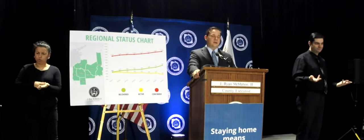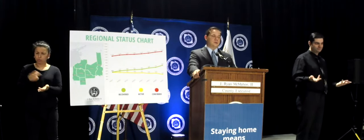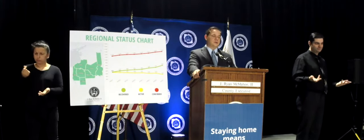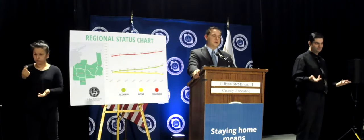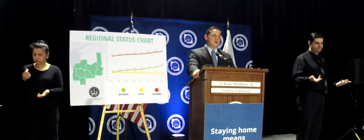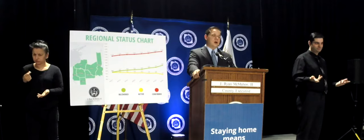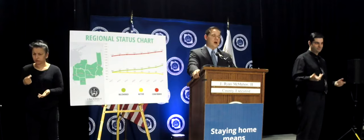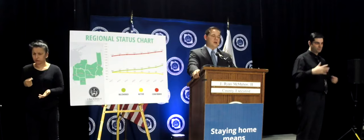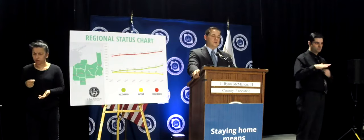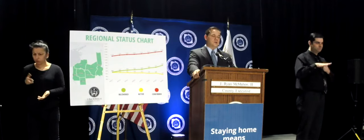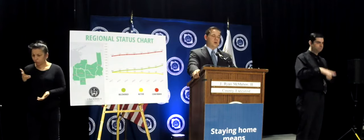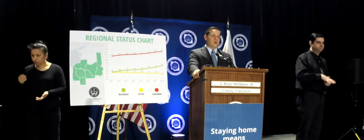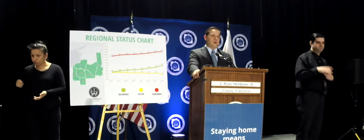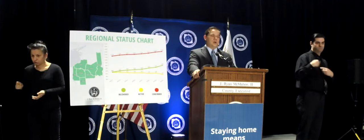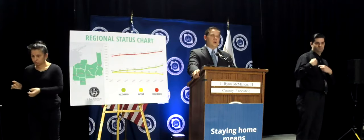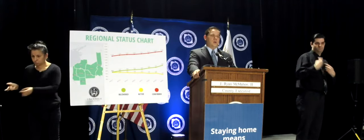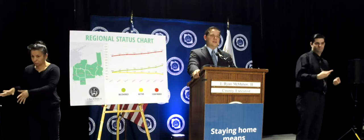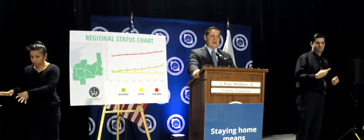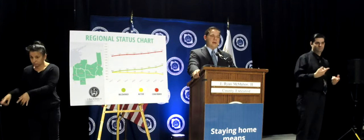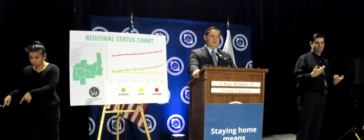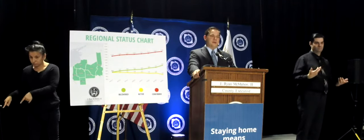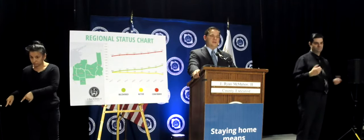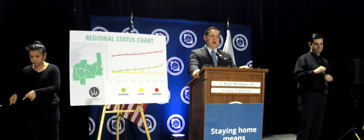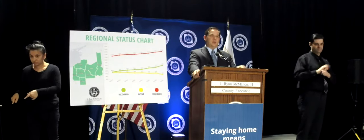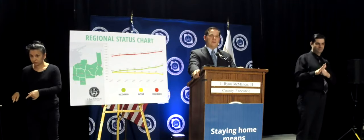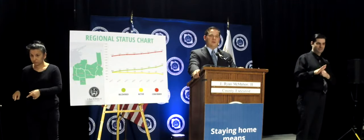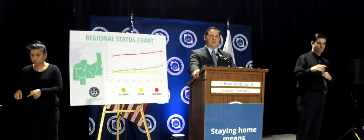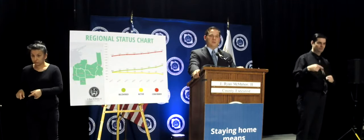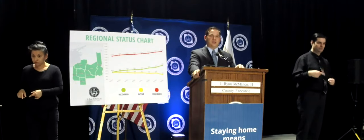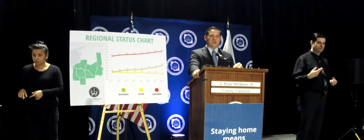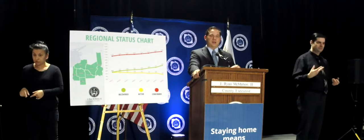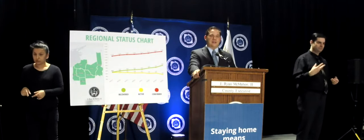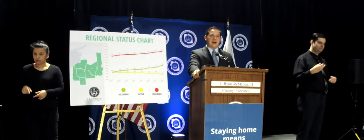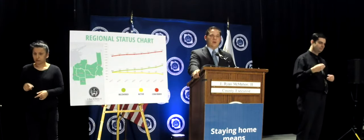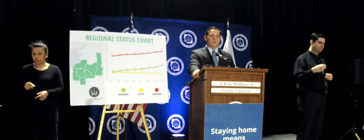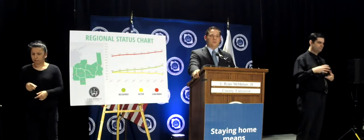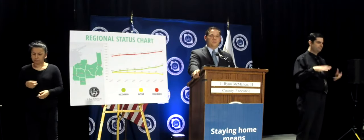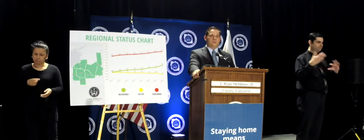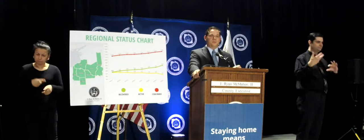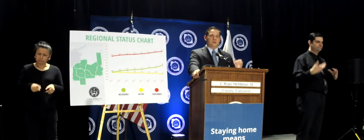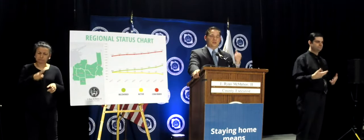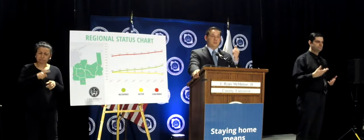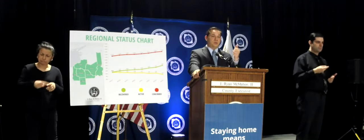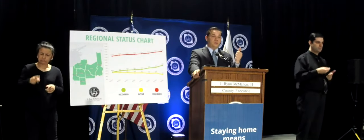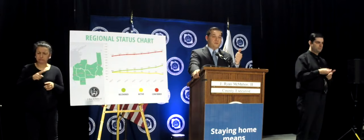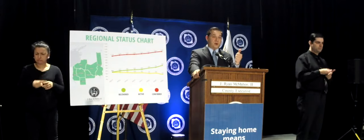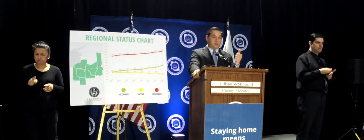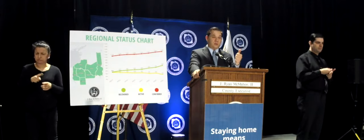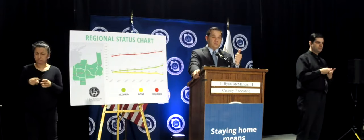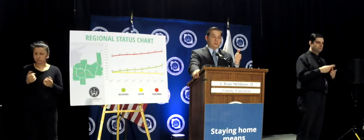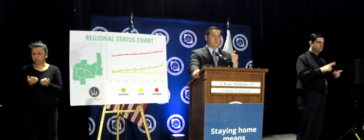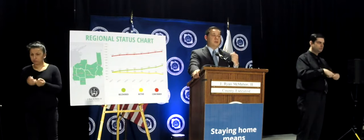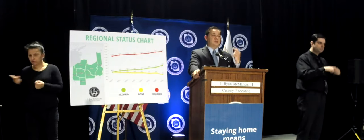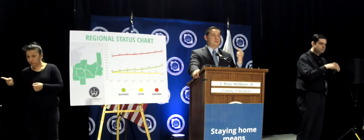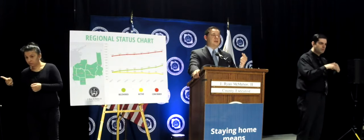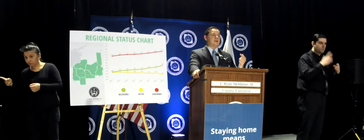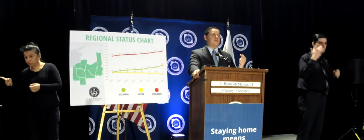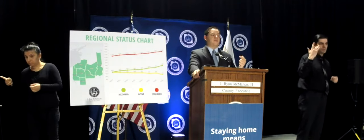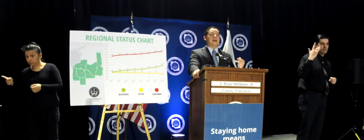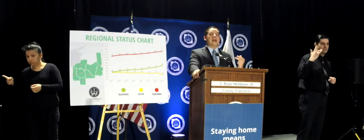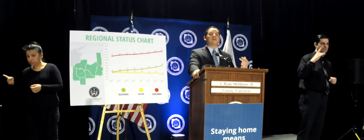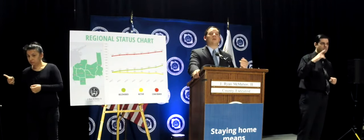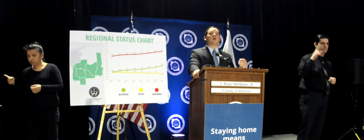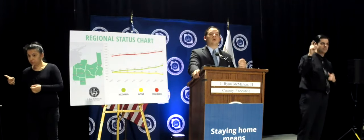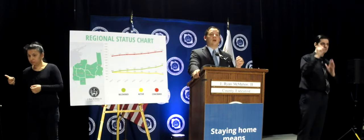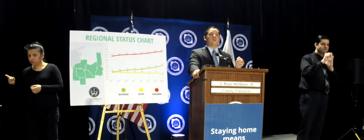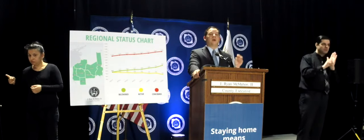9 years. So what has happened is our revenue has been shut down because both the federal government, the state